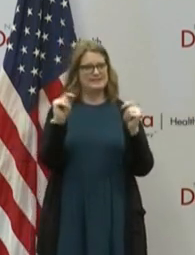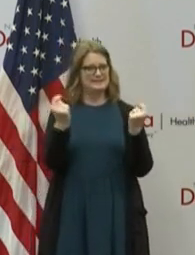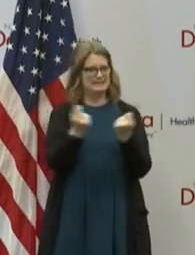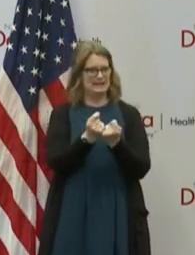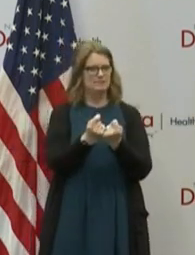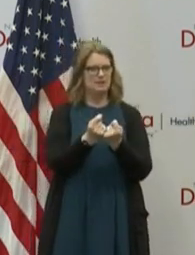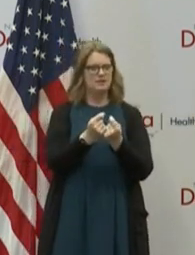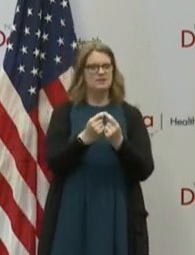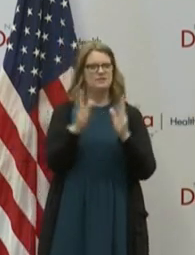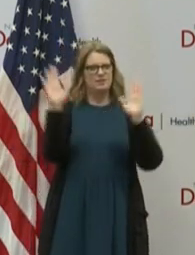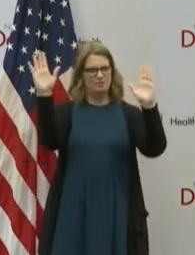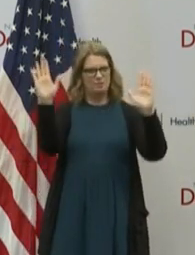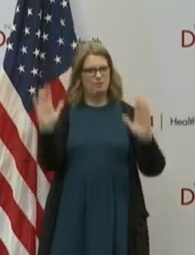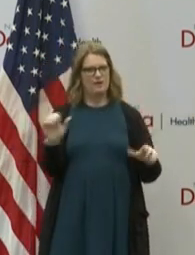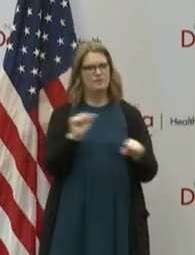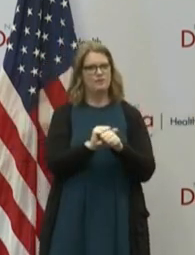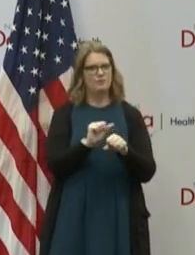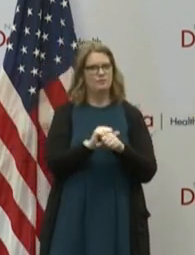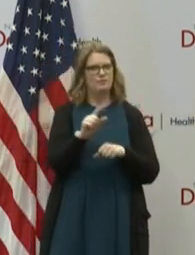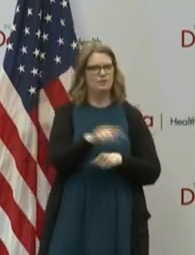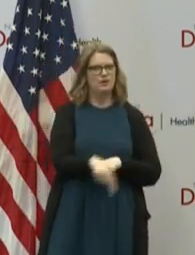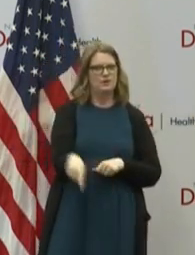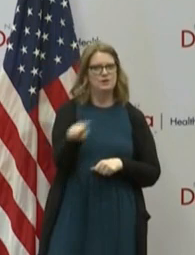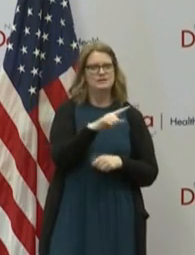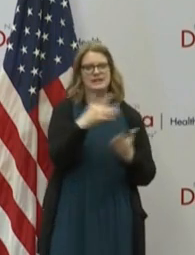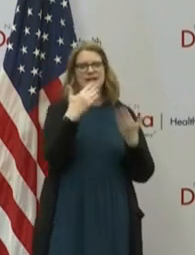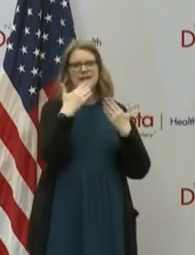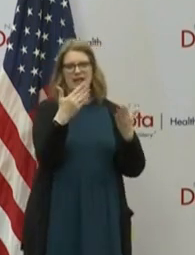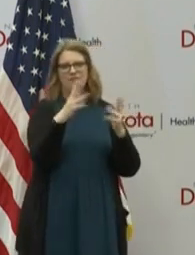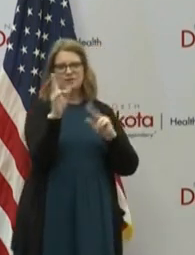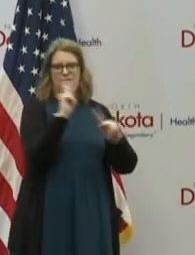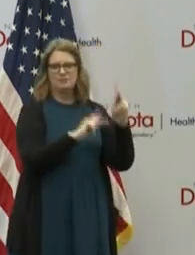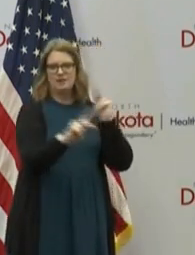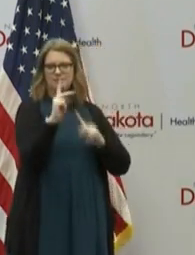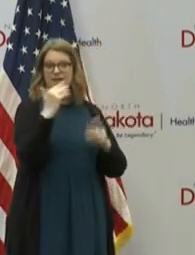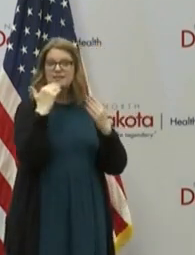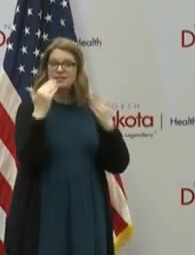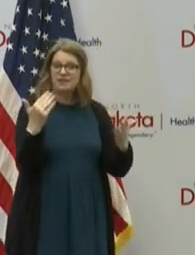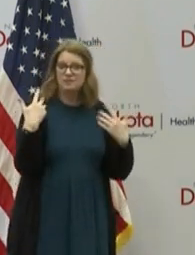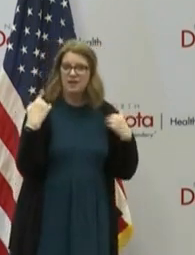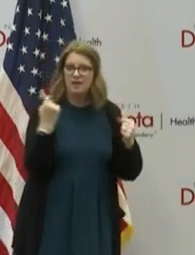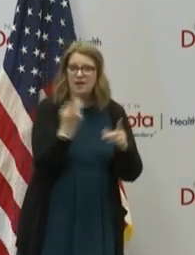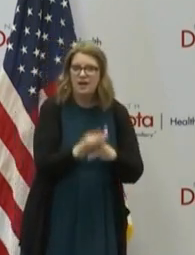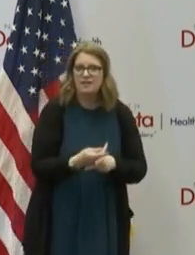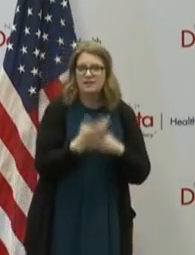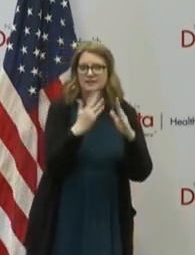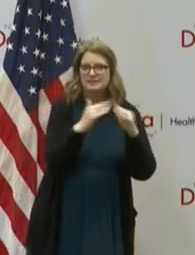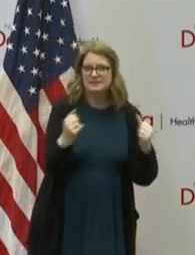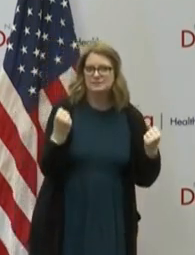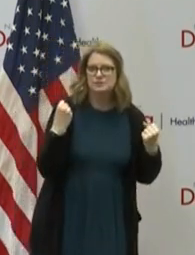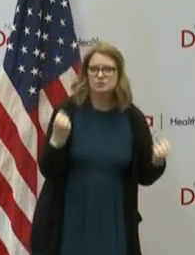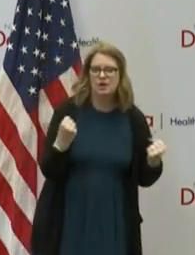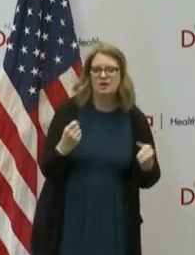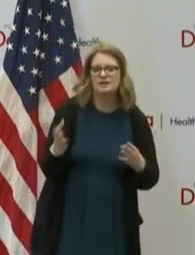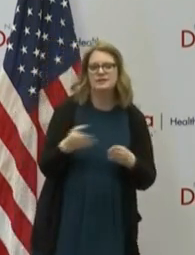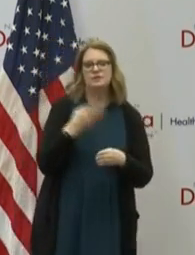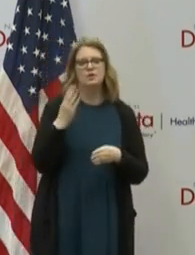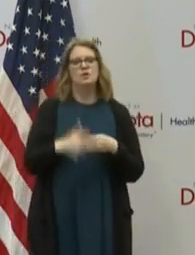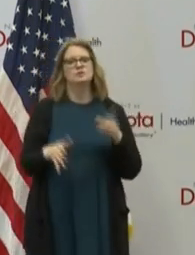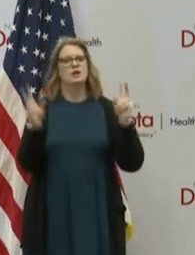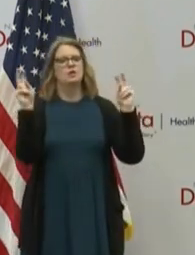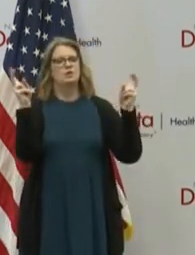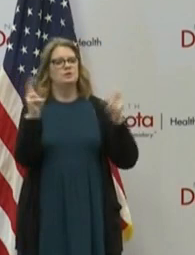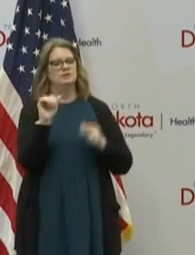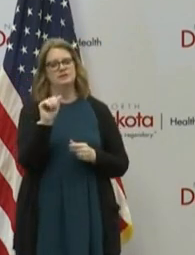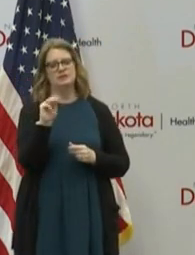members for all the great work that you're doing. Thanks for what you do for our citizens, and thanks for making our healthcare system strong. Closing quote for the